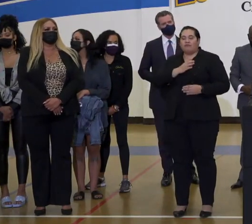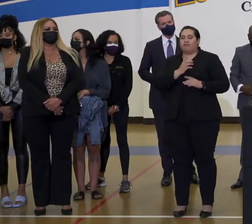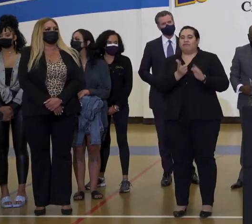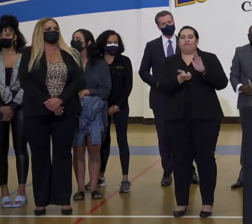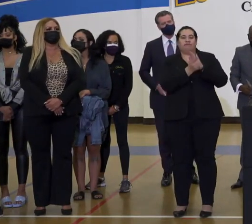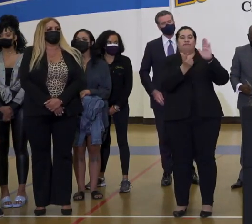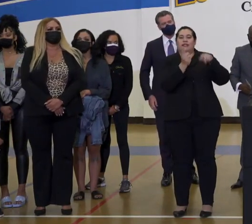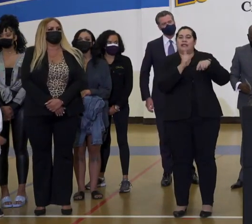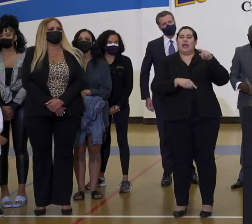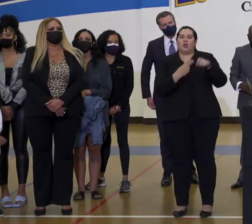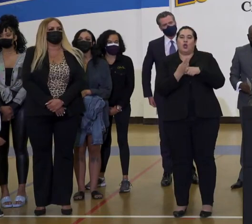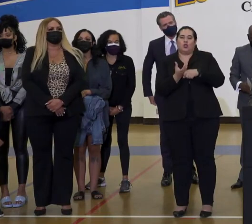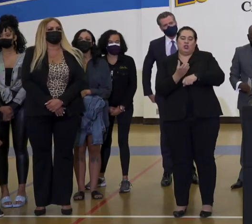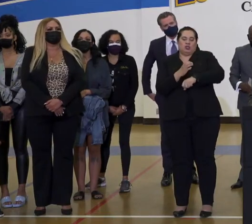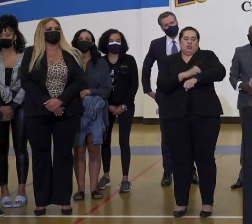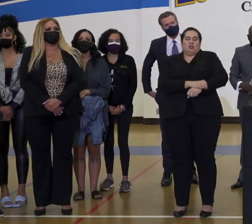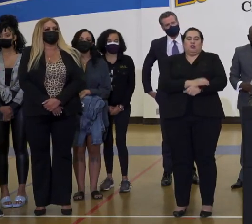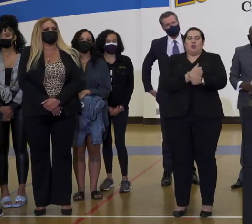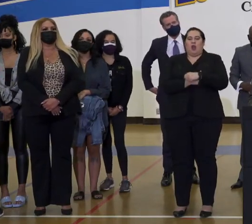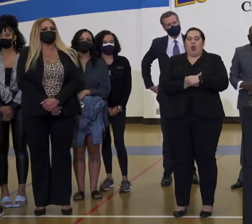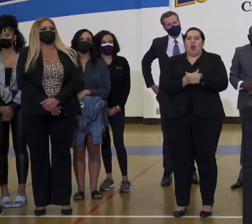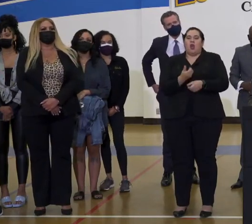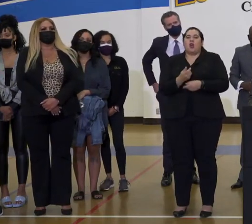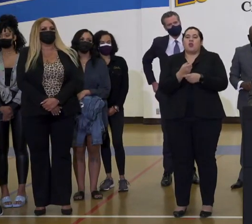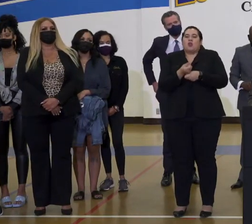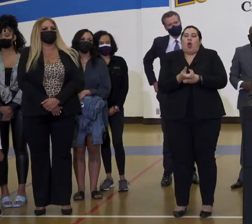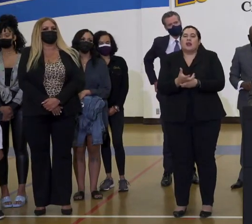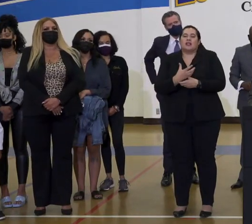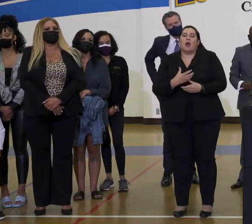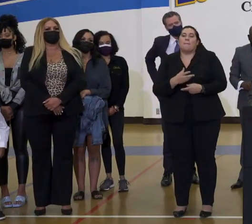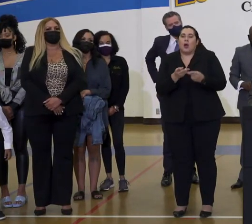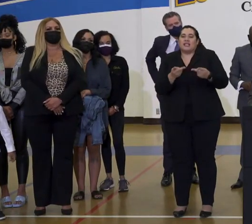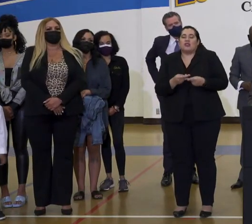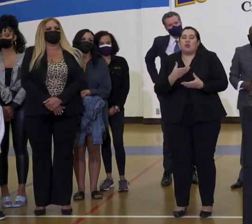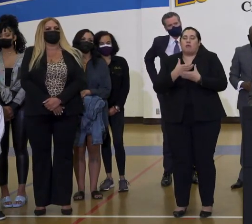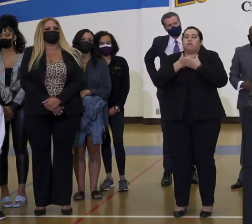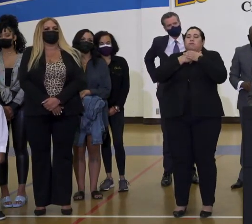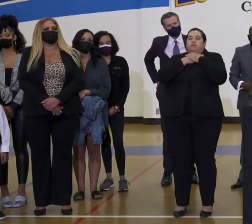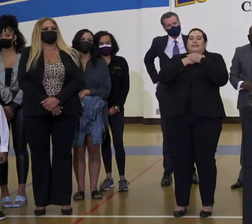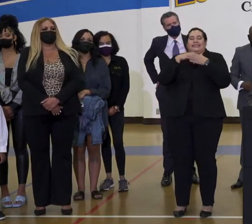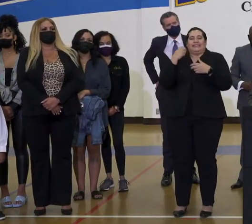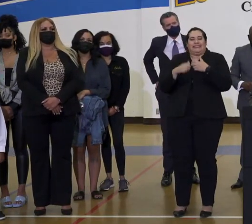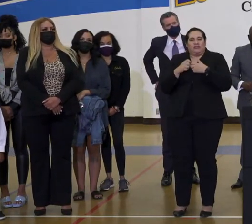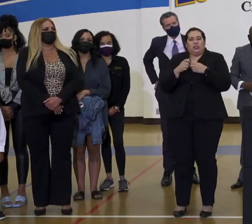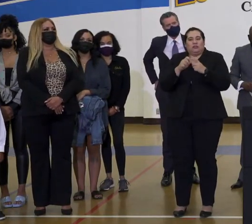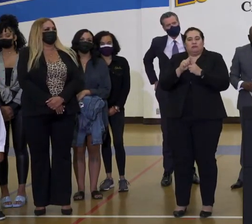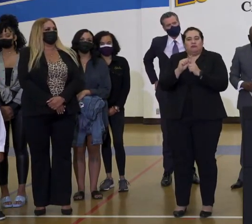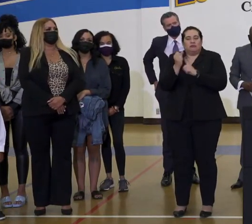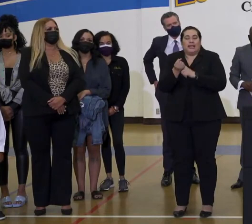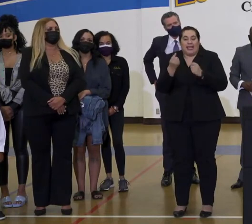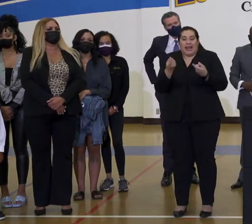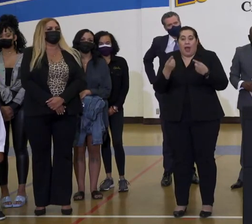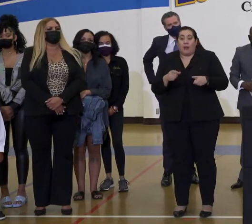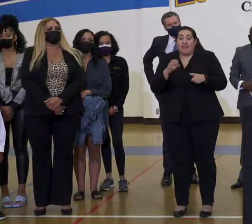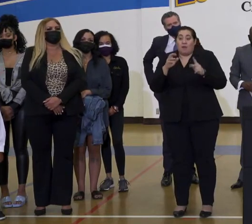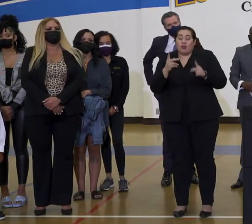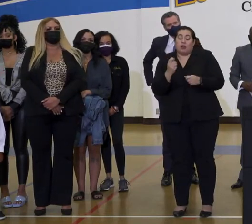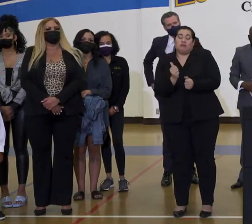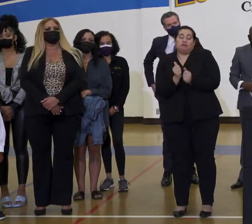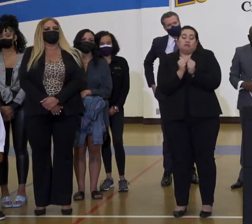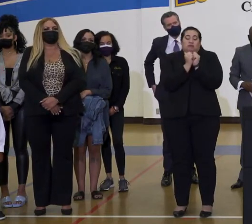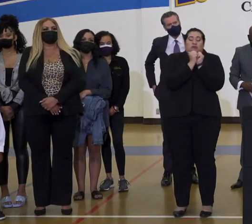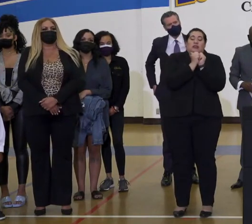restraints that cause positional asphyxiation, a deadly condition that can occur when a person is restrained and